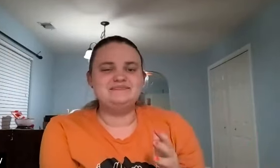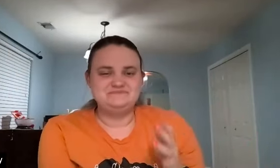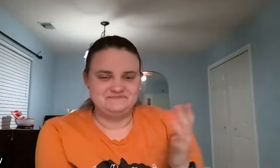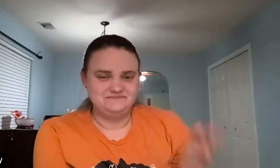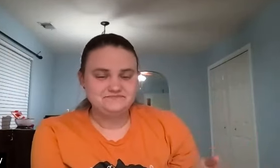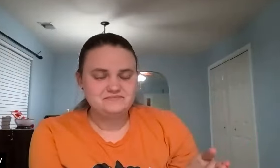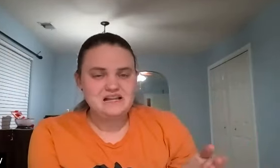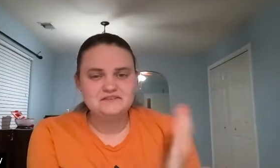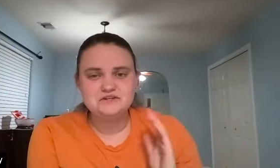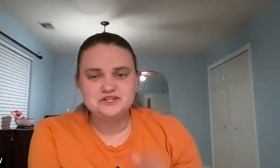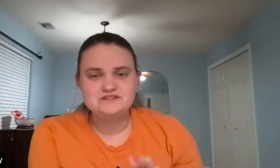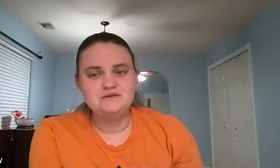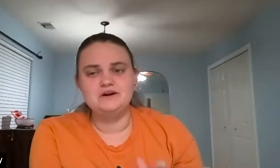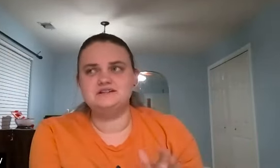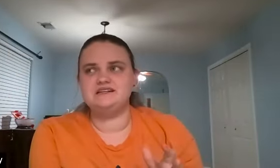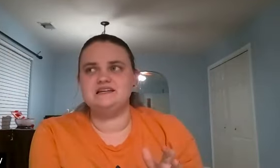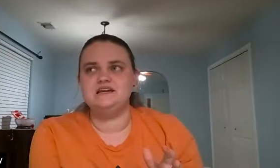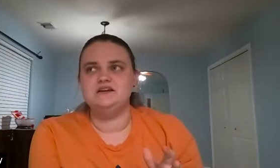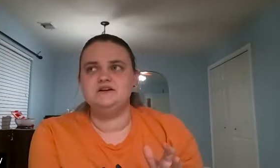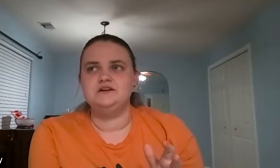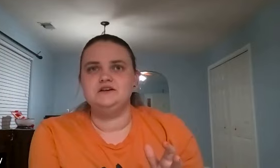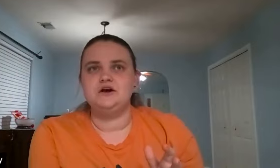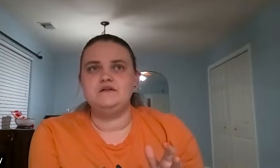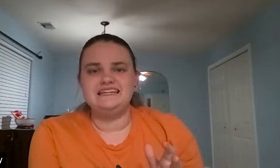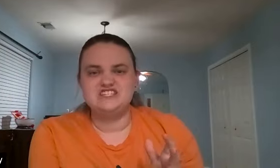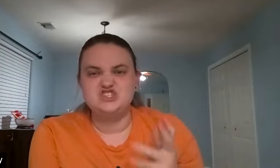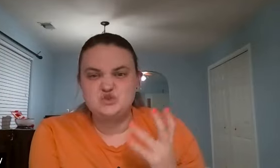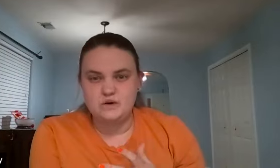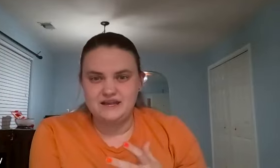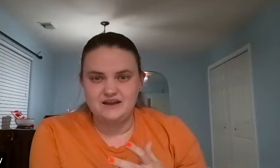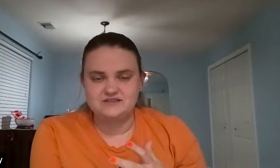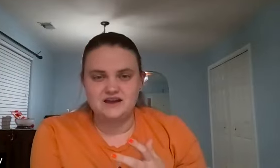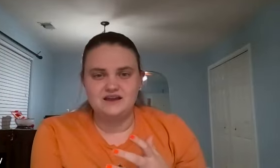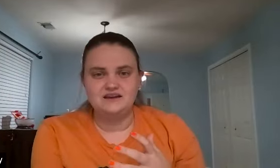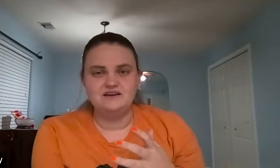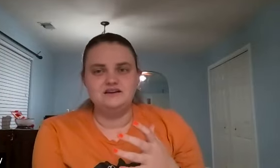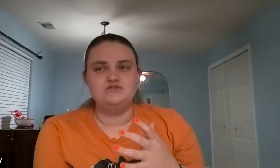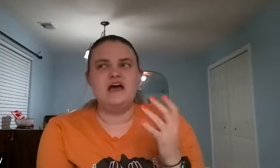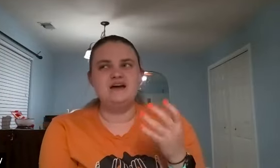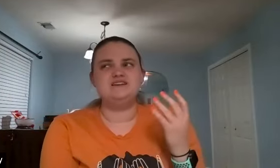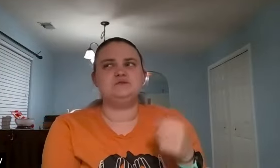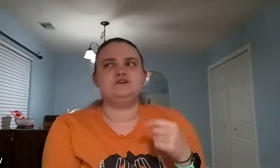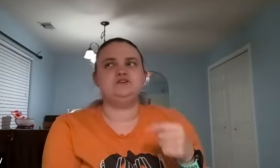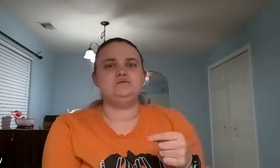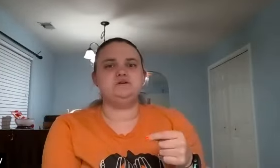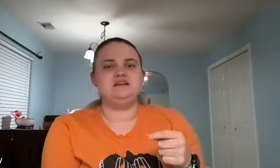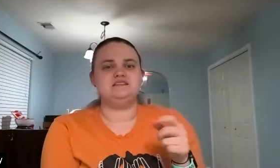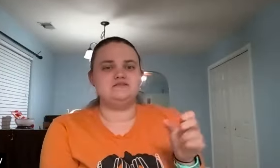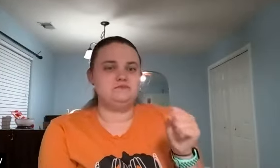But if you're using words like saying, you know, like it's stormy outside, that is where you would, instead of like